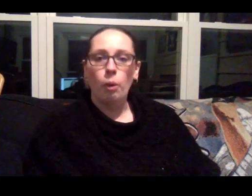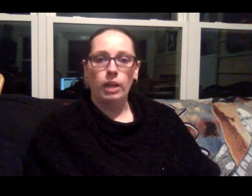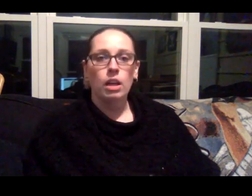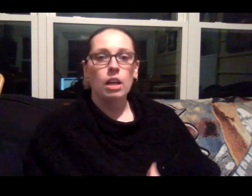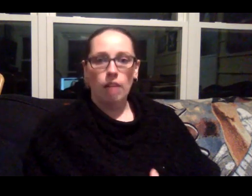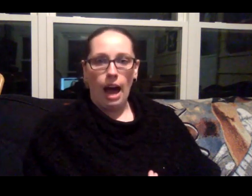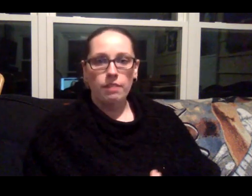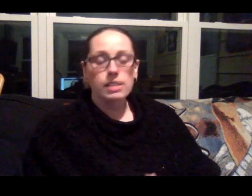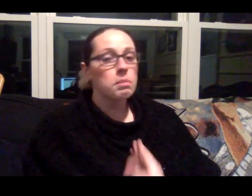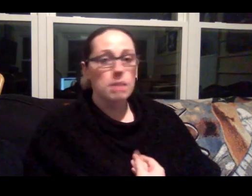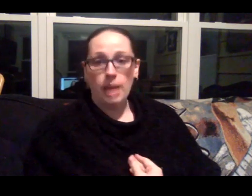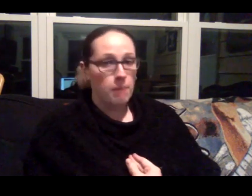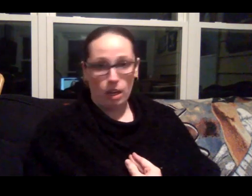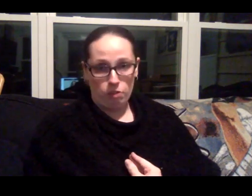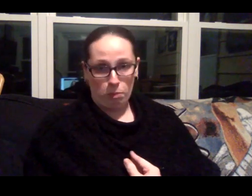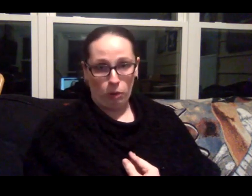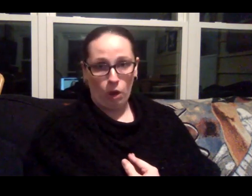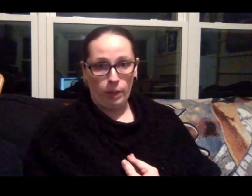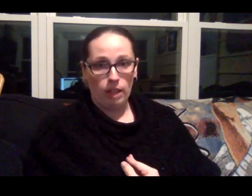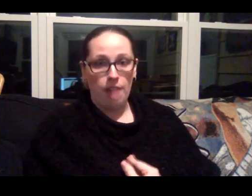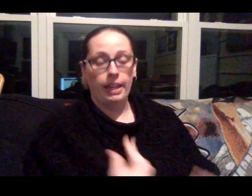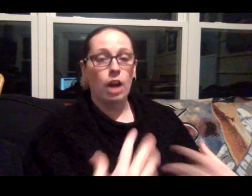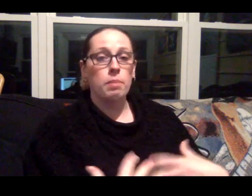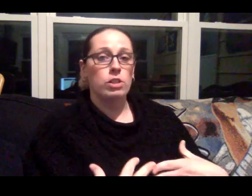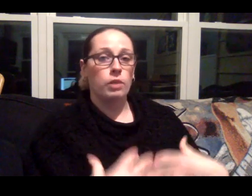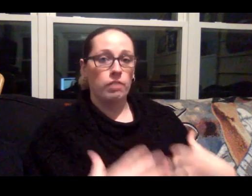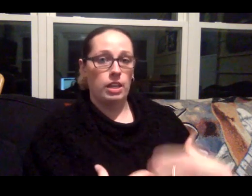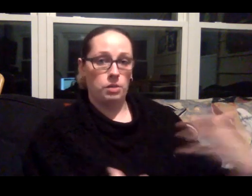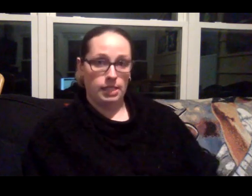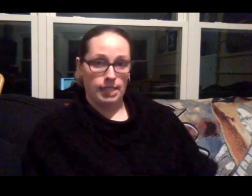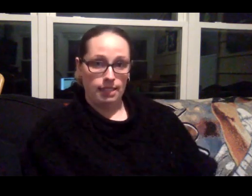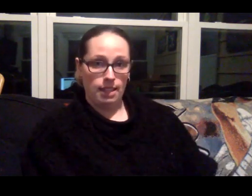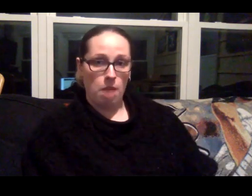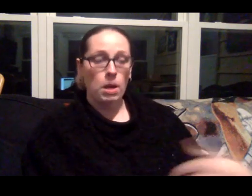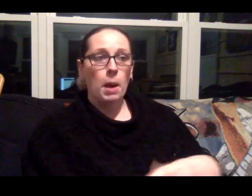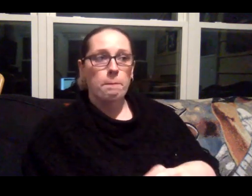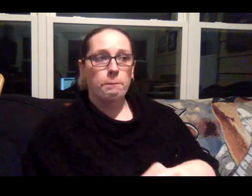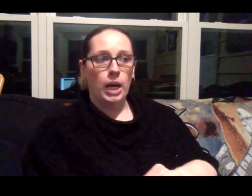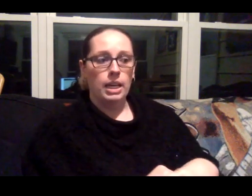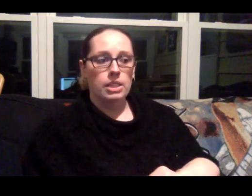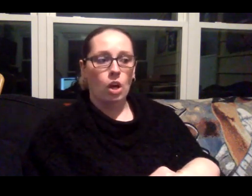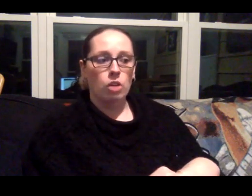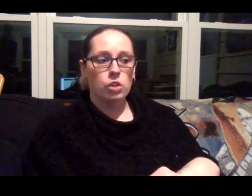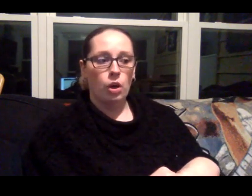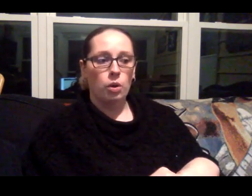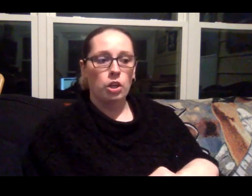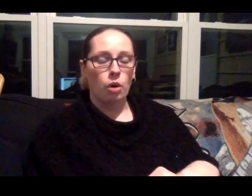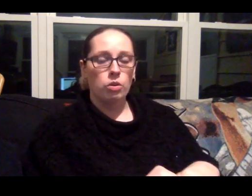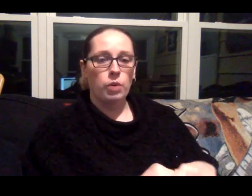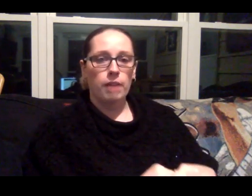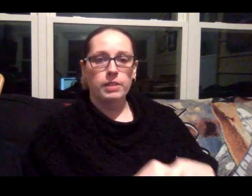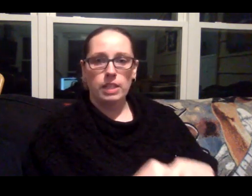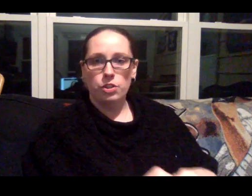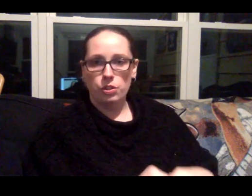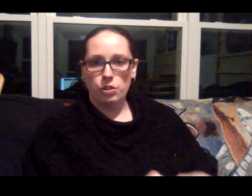going live. And sometimes I'm not comfortable going live. Like I don't mind doing videos to send to them. Yeah. But it's also, you know,